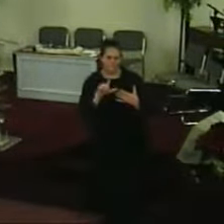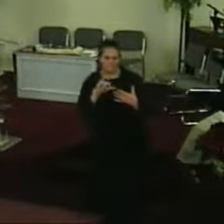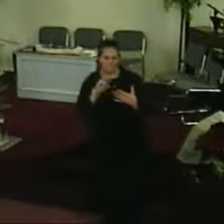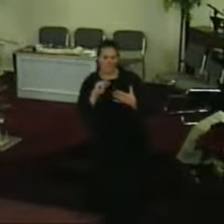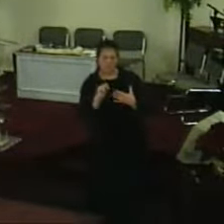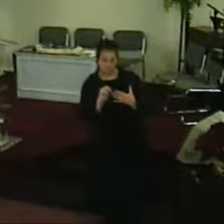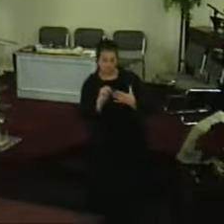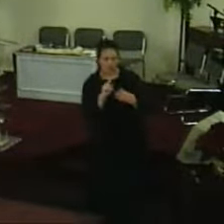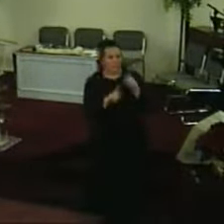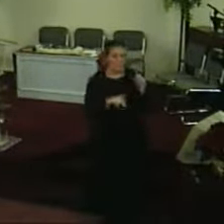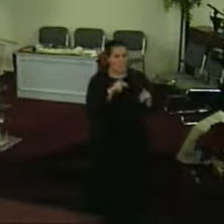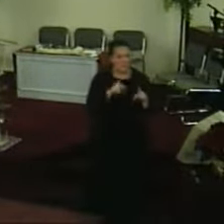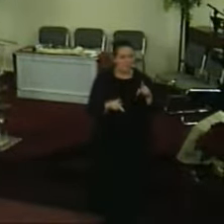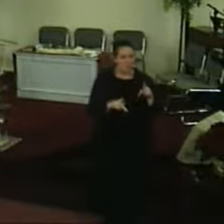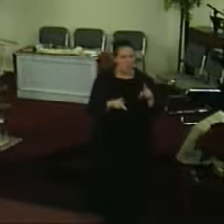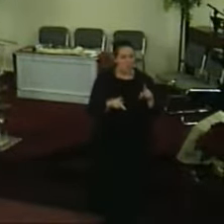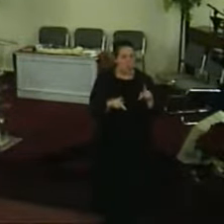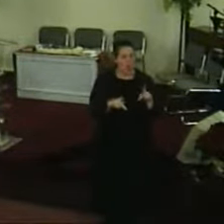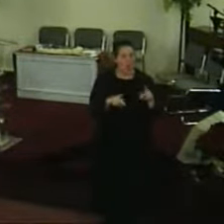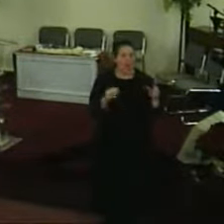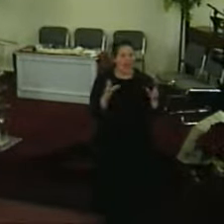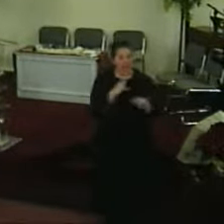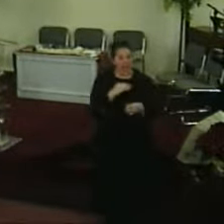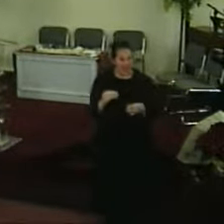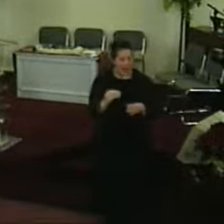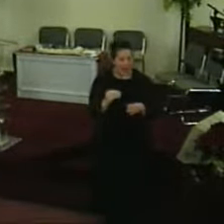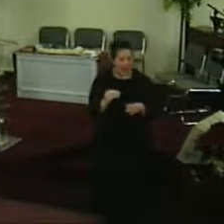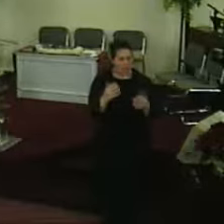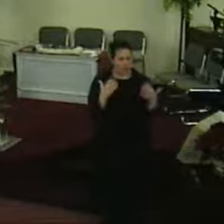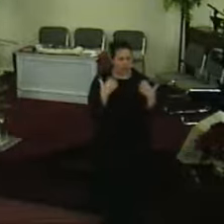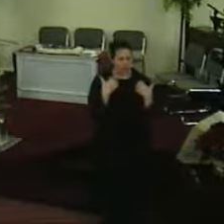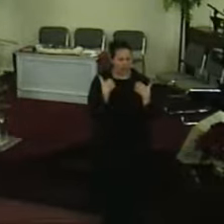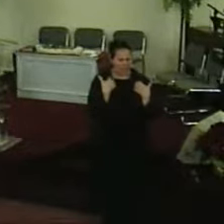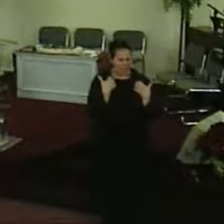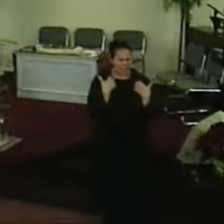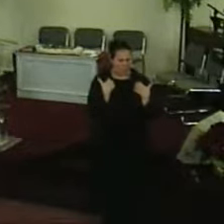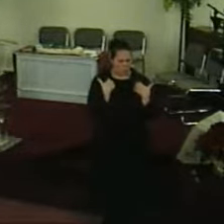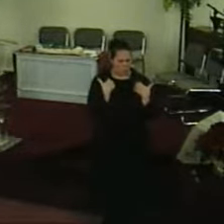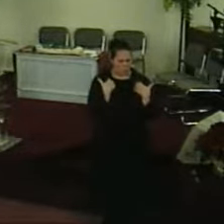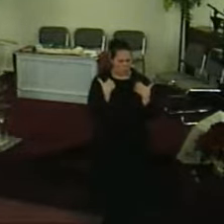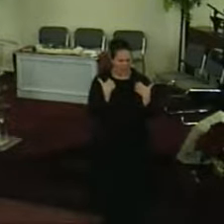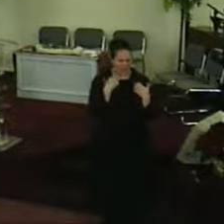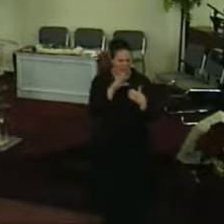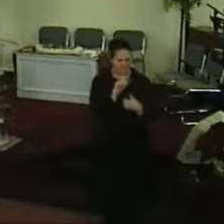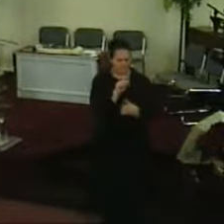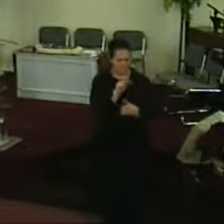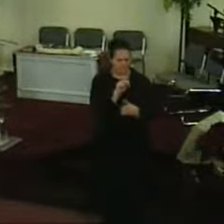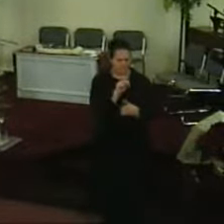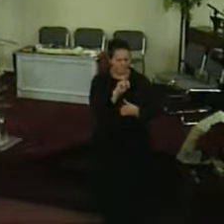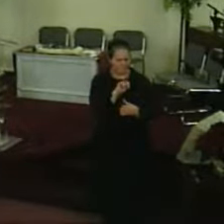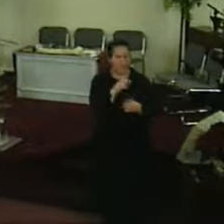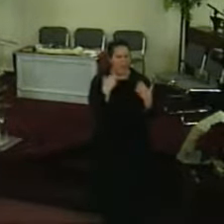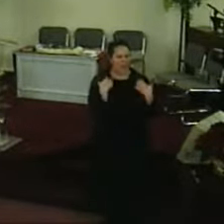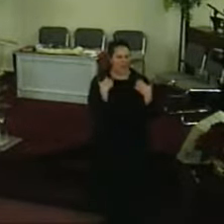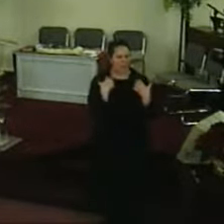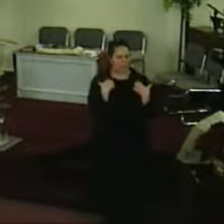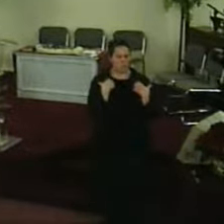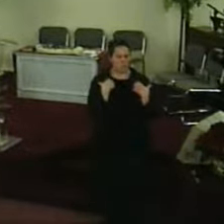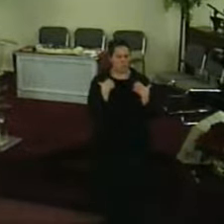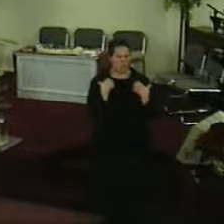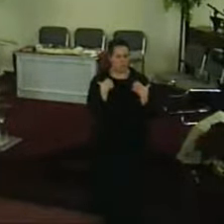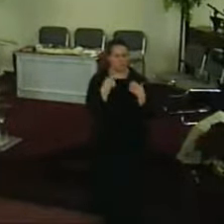animals. Someone decided on that low number, in order for them to get across the Red Sea in one night, they would have to